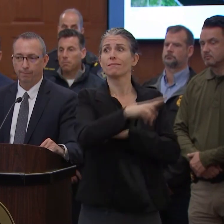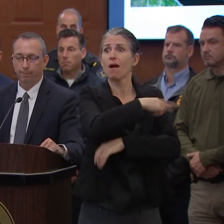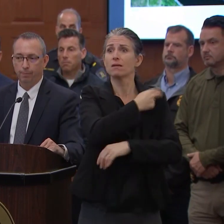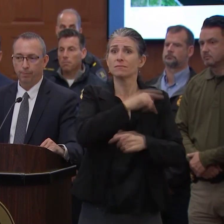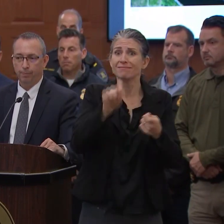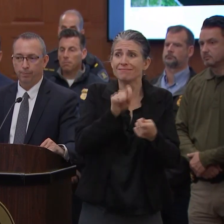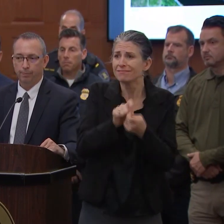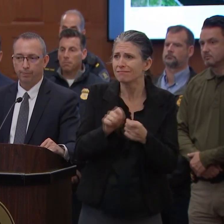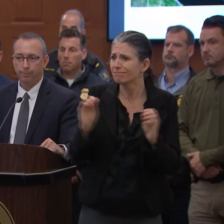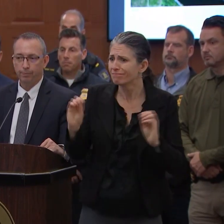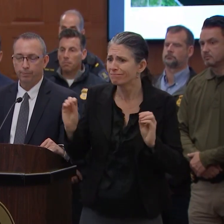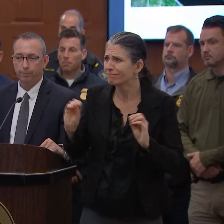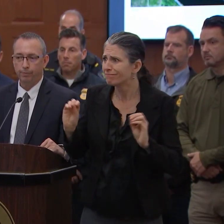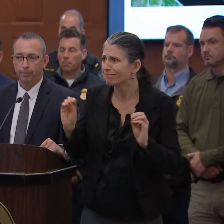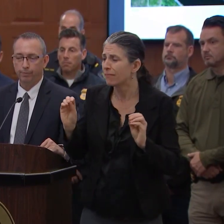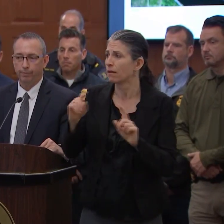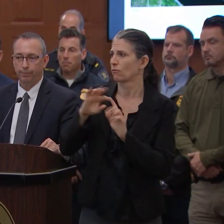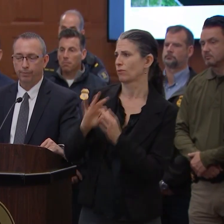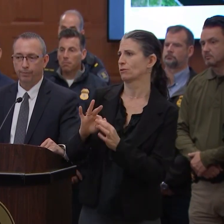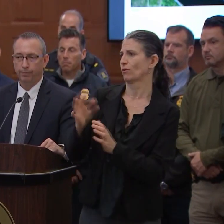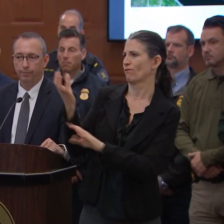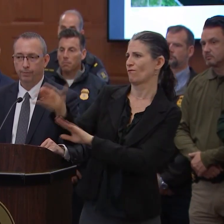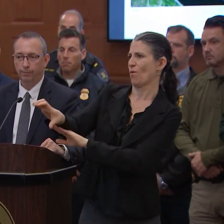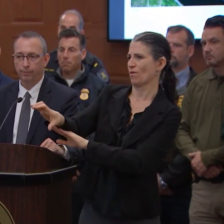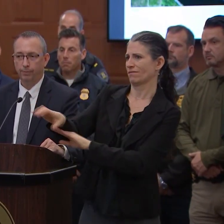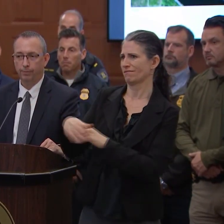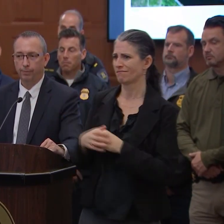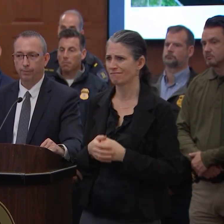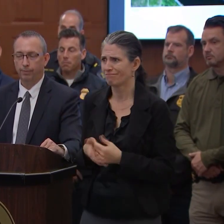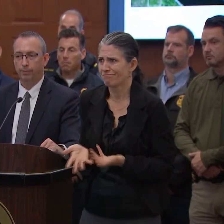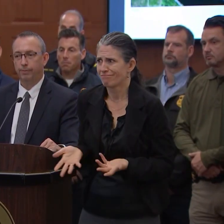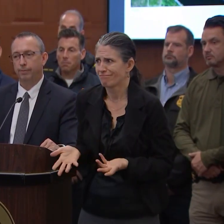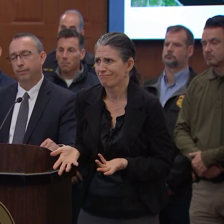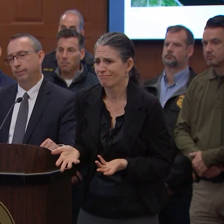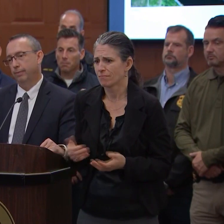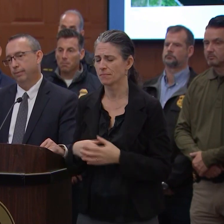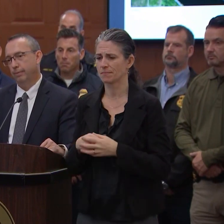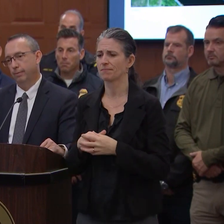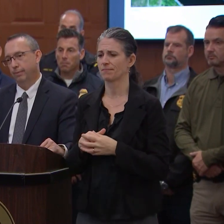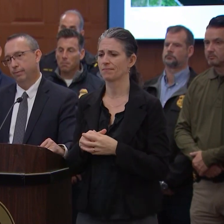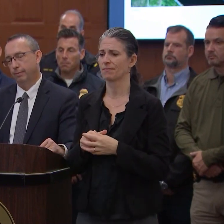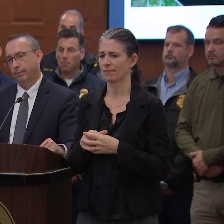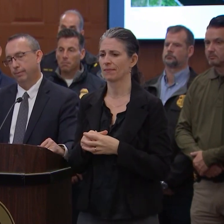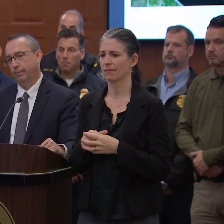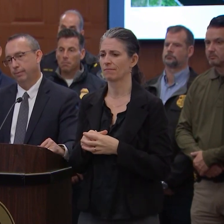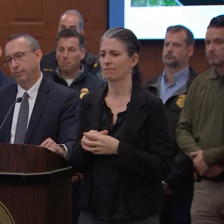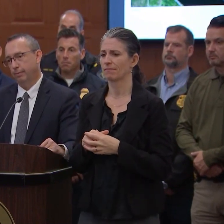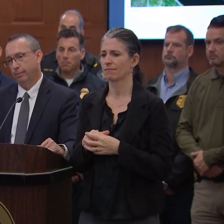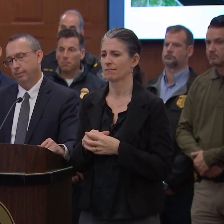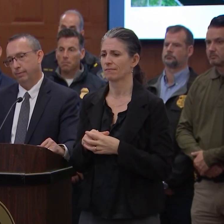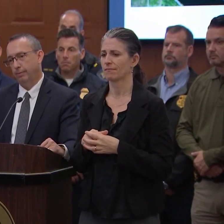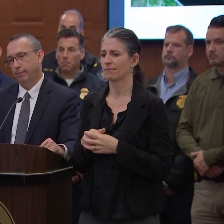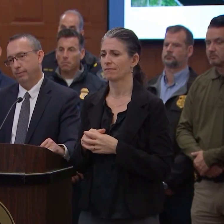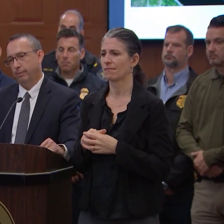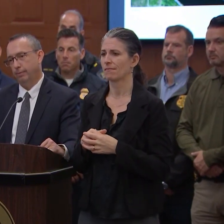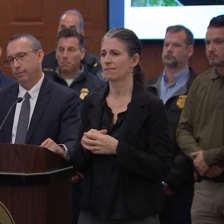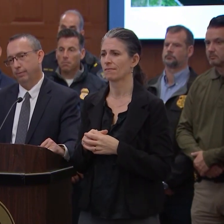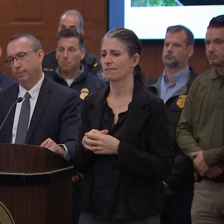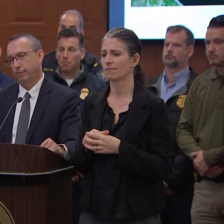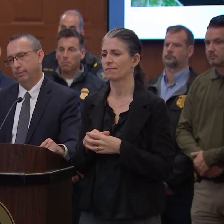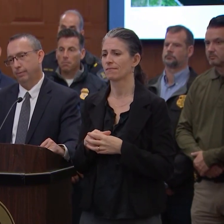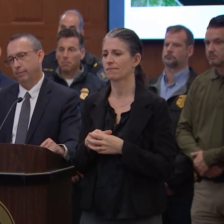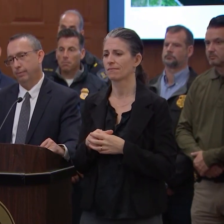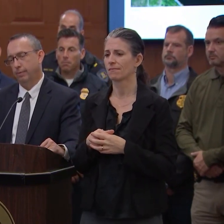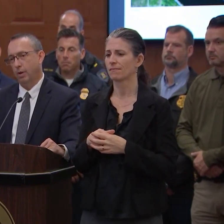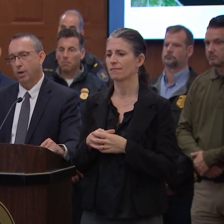We're learning there may have been from a local source high up in law enforcement that we have. If you found that the old flag law should have been enacted, how will you hold